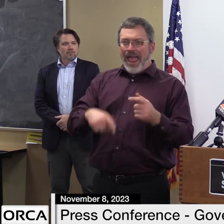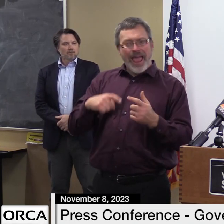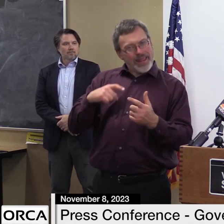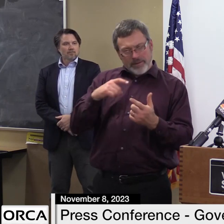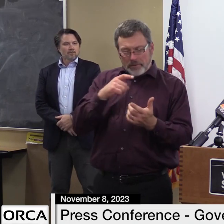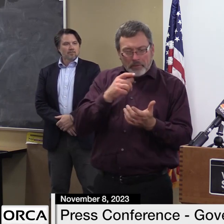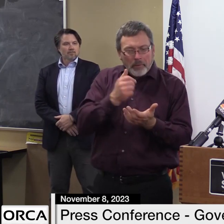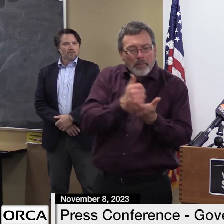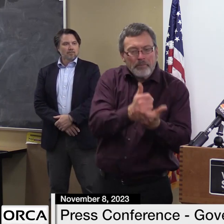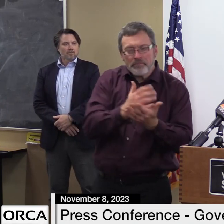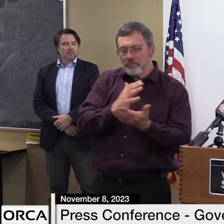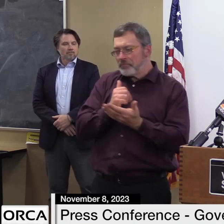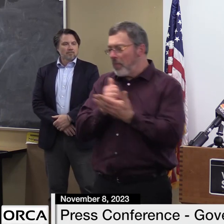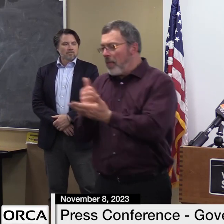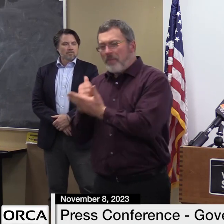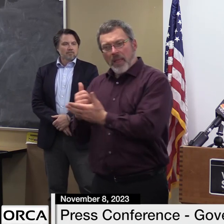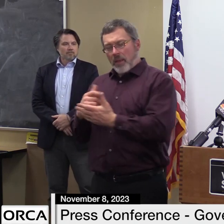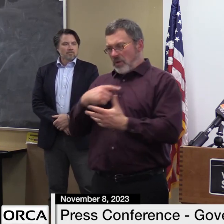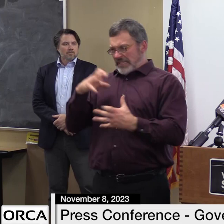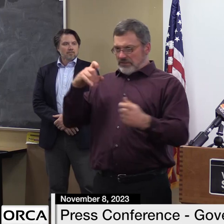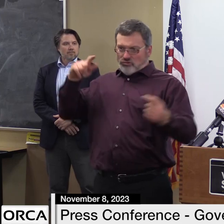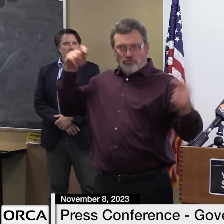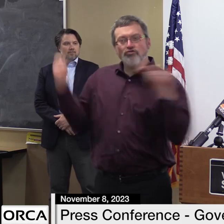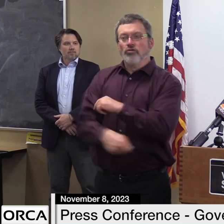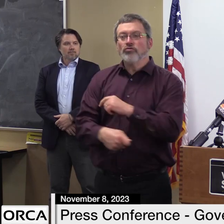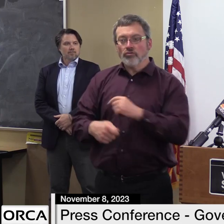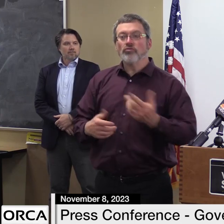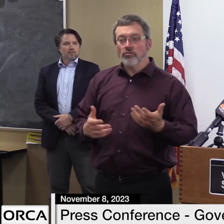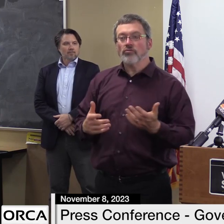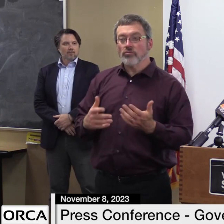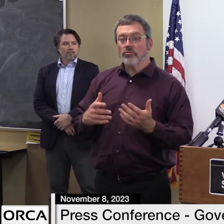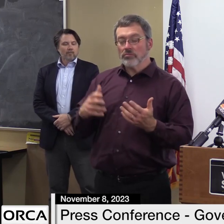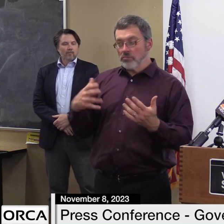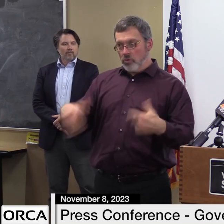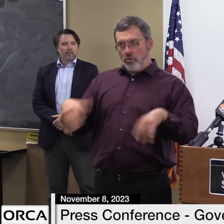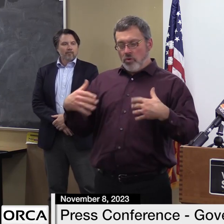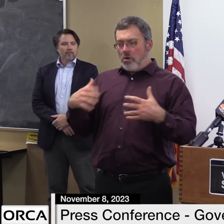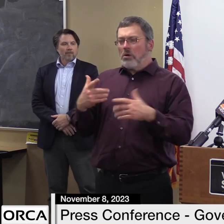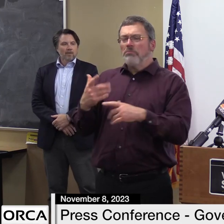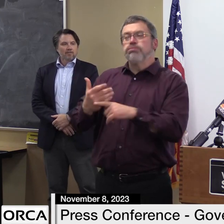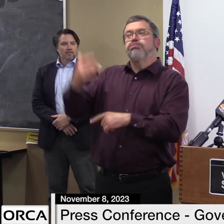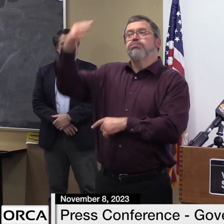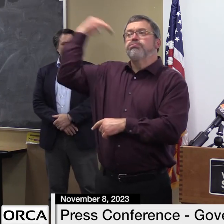to the 1990s have forecasted the crisis that we face today.